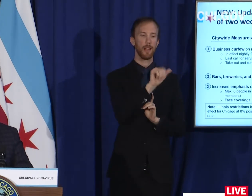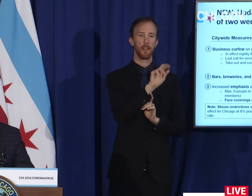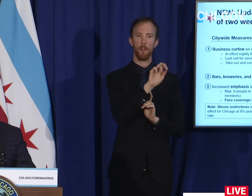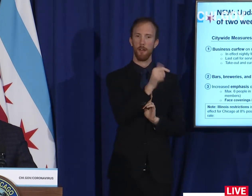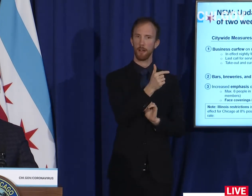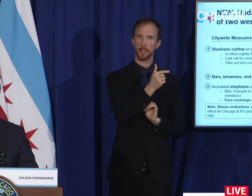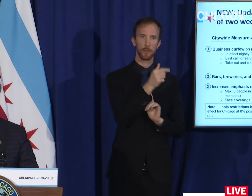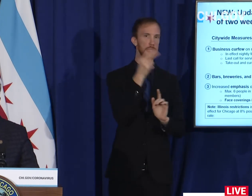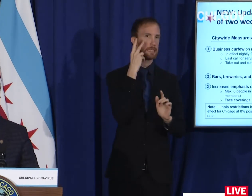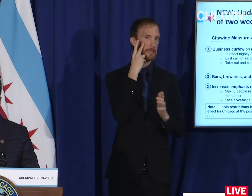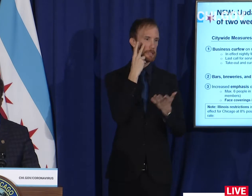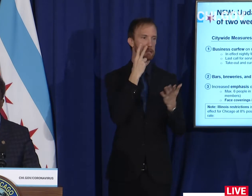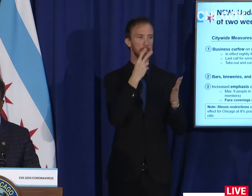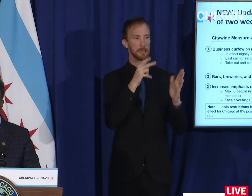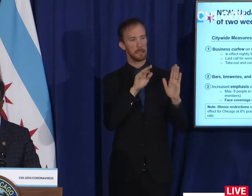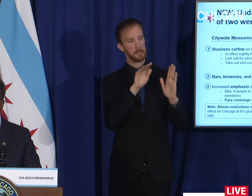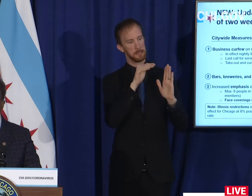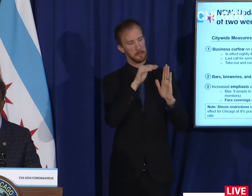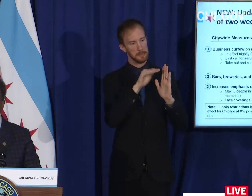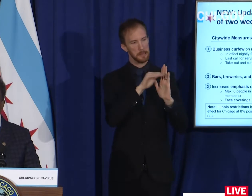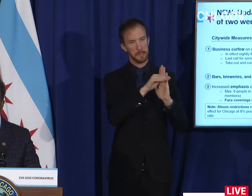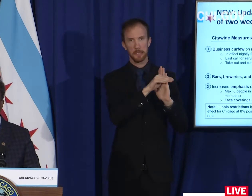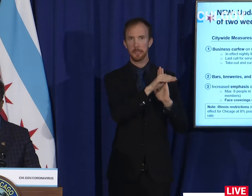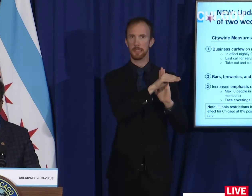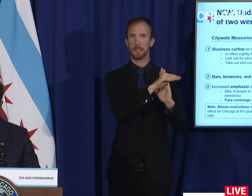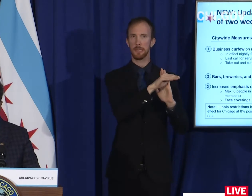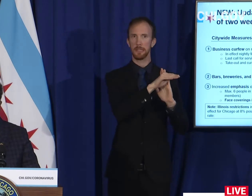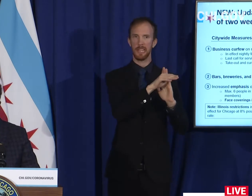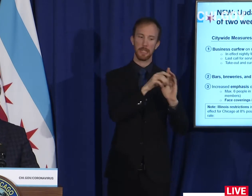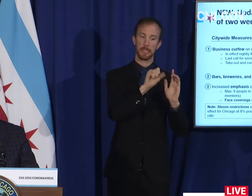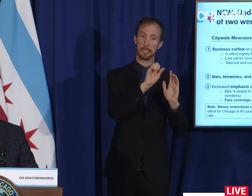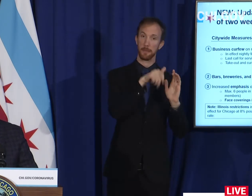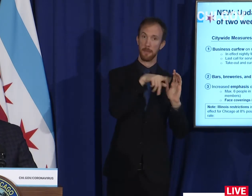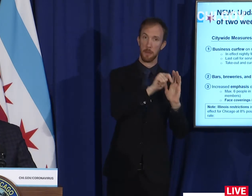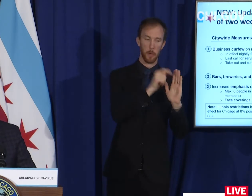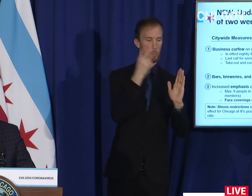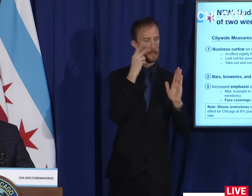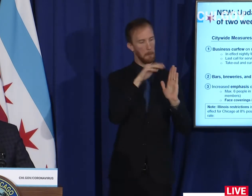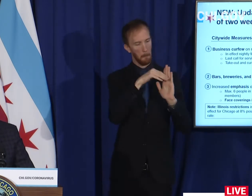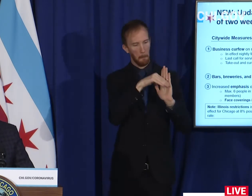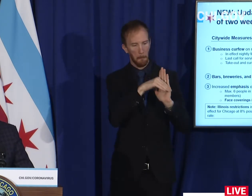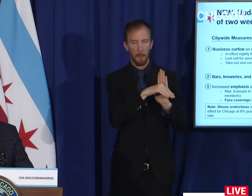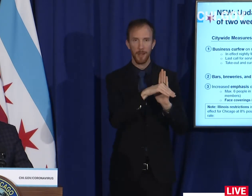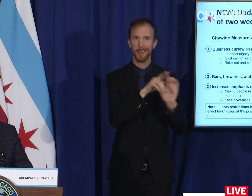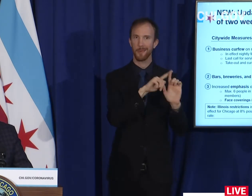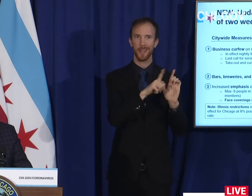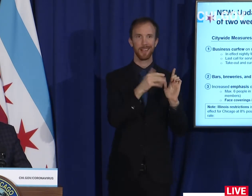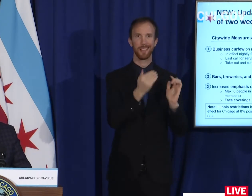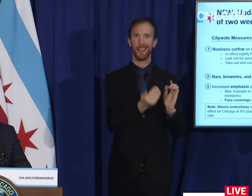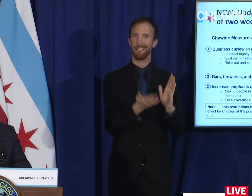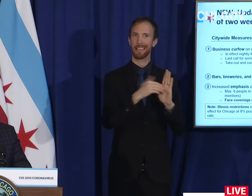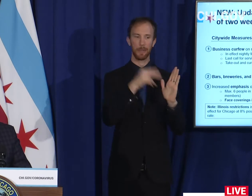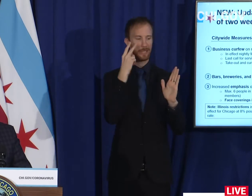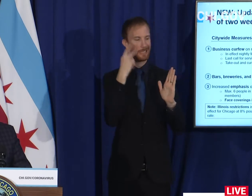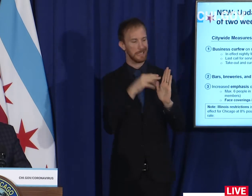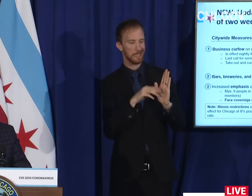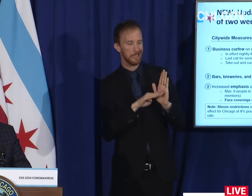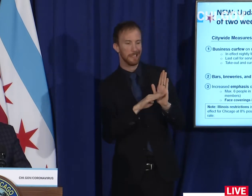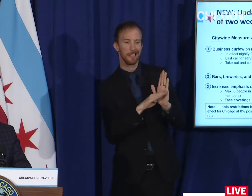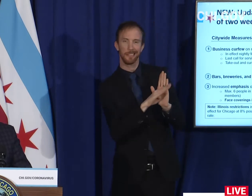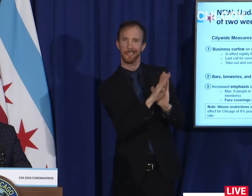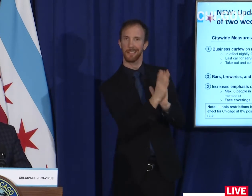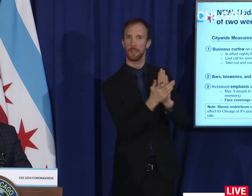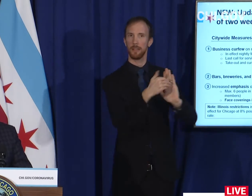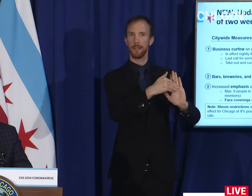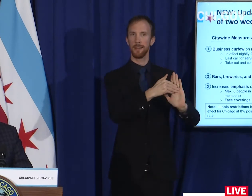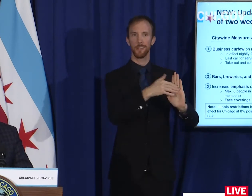in September. But now we're at another inflection point and another challenge. And we have to be just as diligent